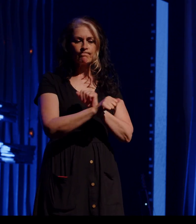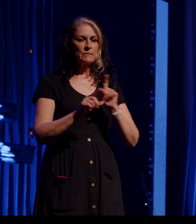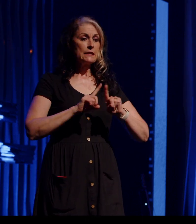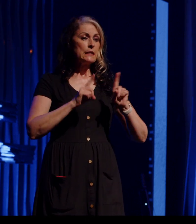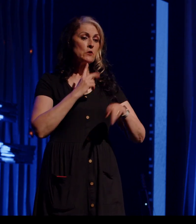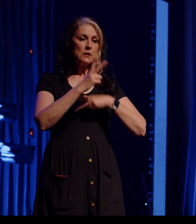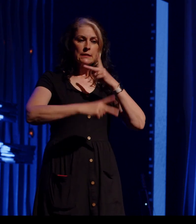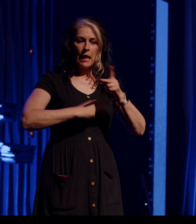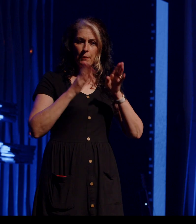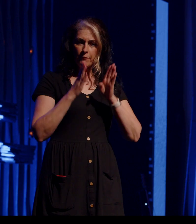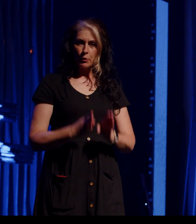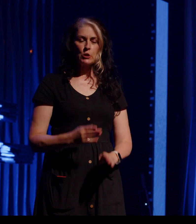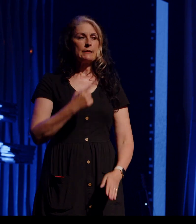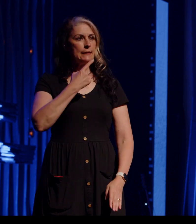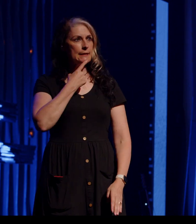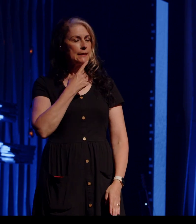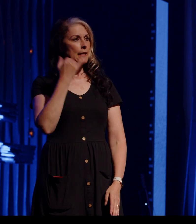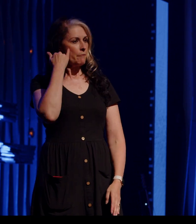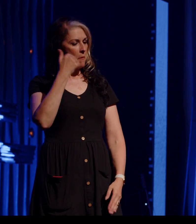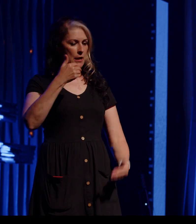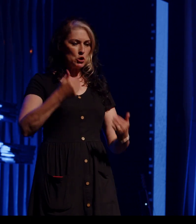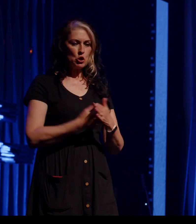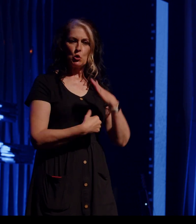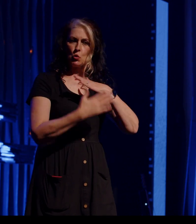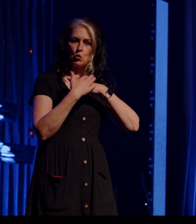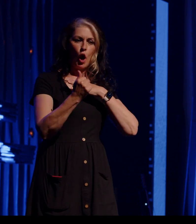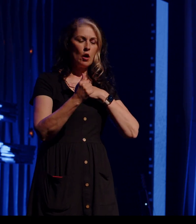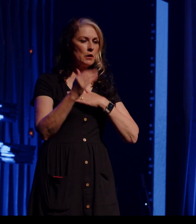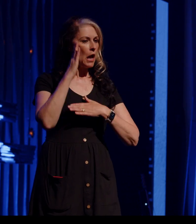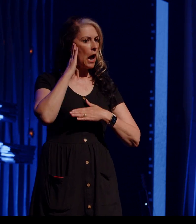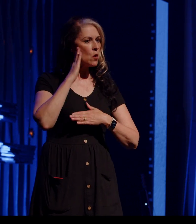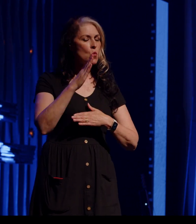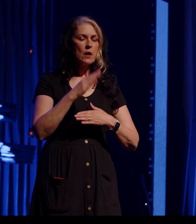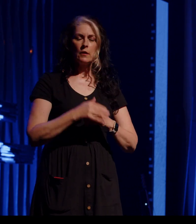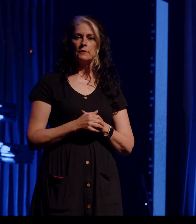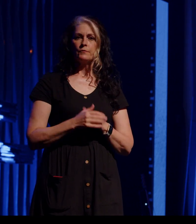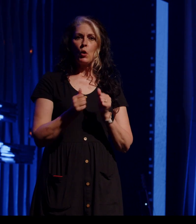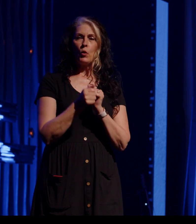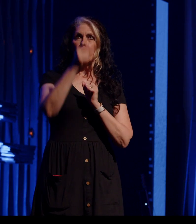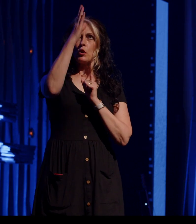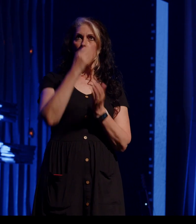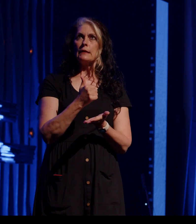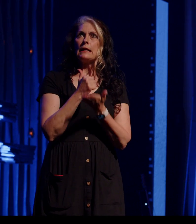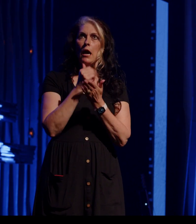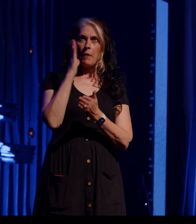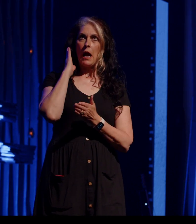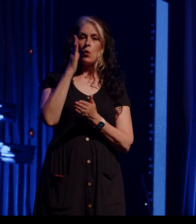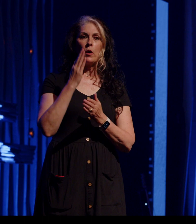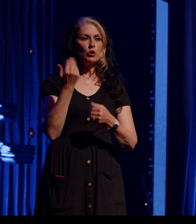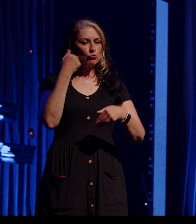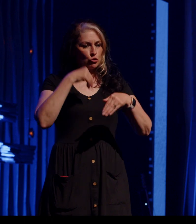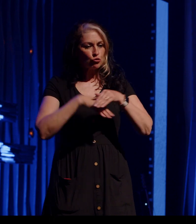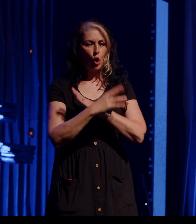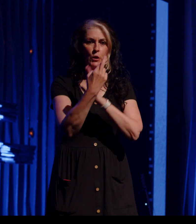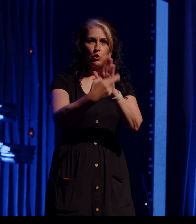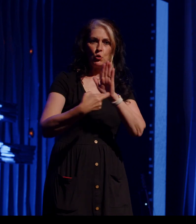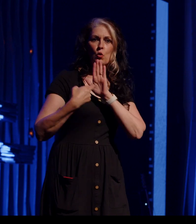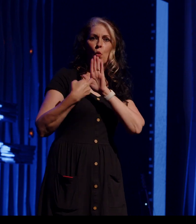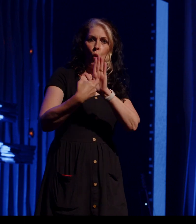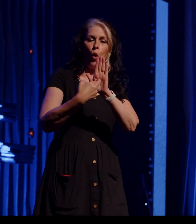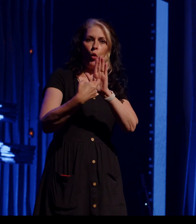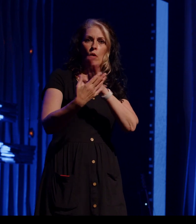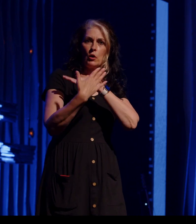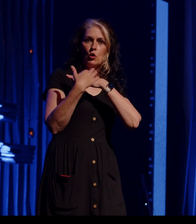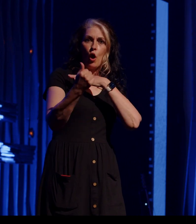type of person that said, if that's my new calling, if that's what I need to do, with God's help, I'm going to do it. And you stepped into a role, the